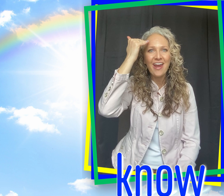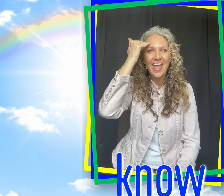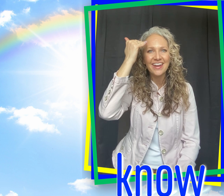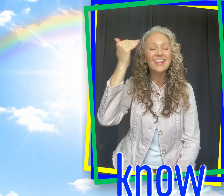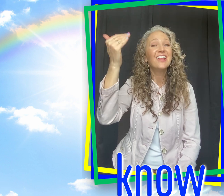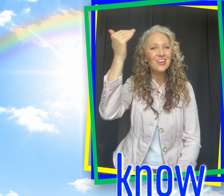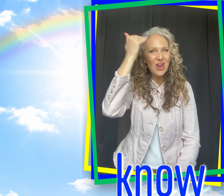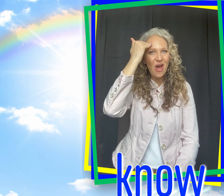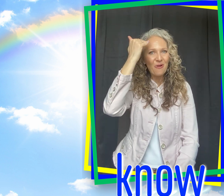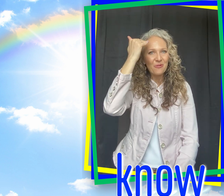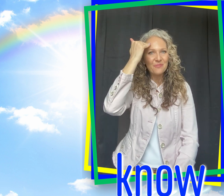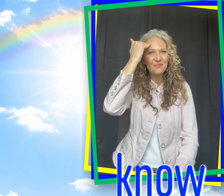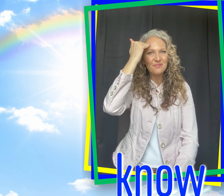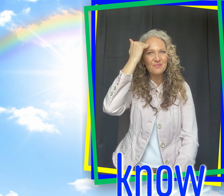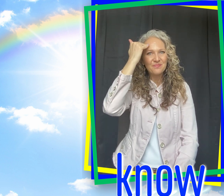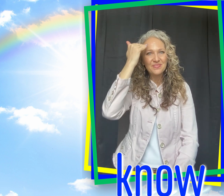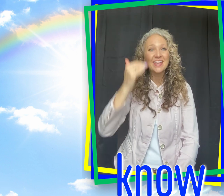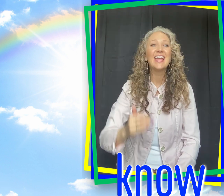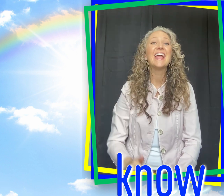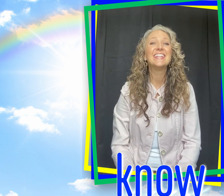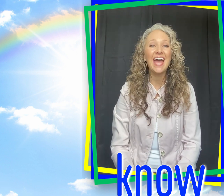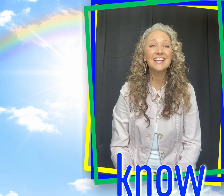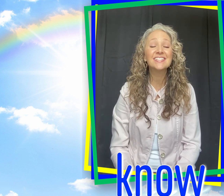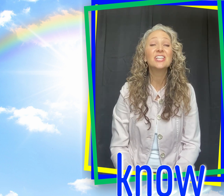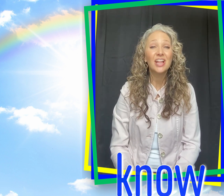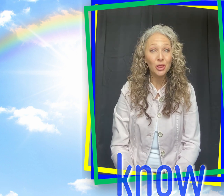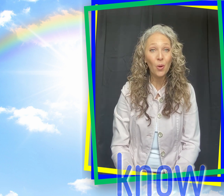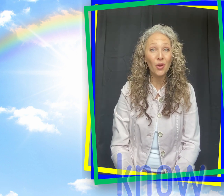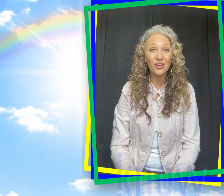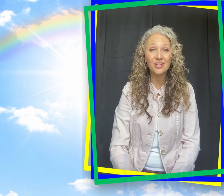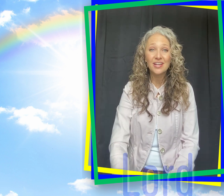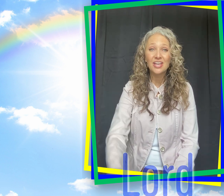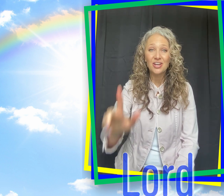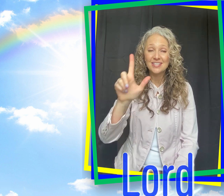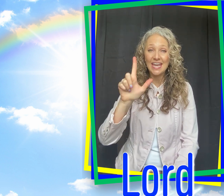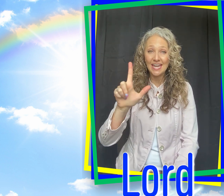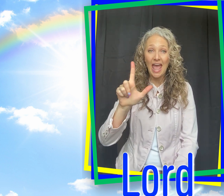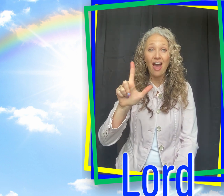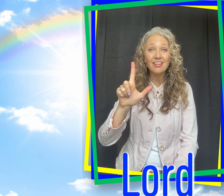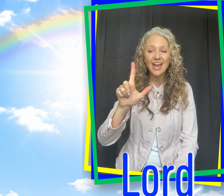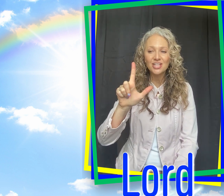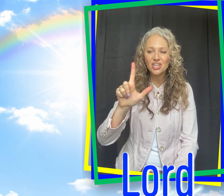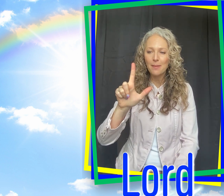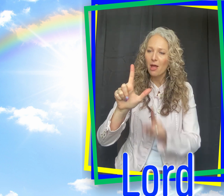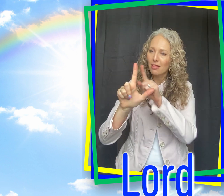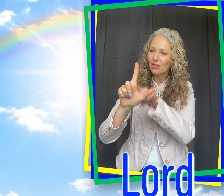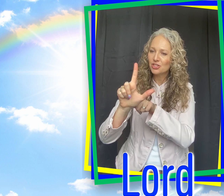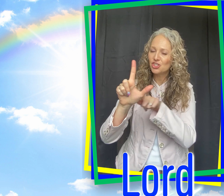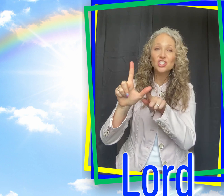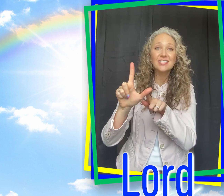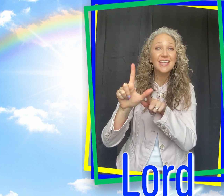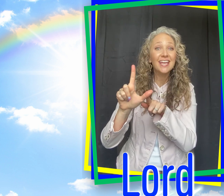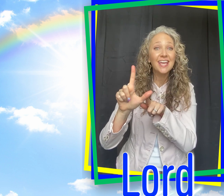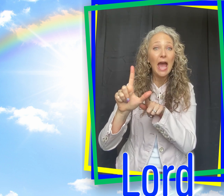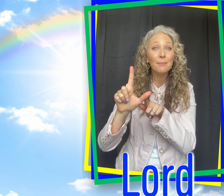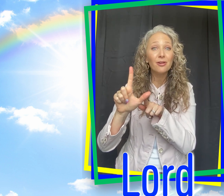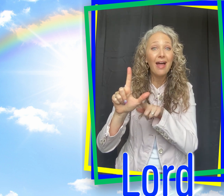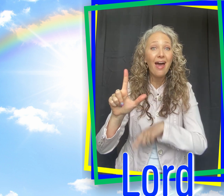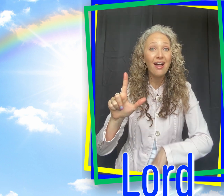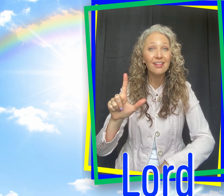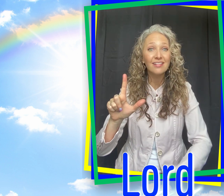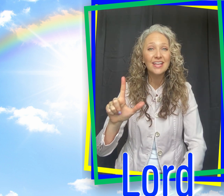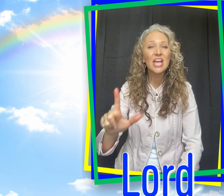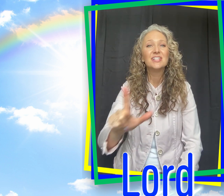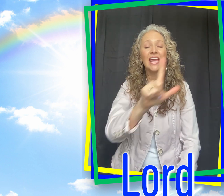at your forehead. No. Next, Lord. You're going to take an L hand shape. Looks just like a